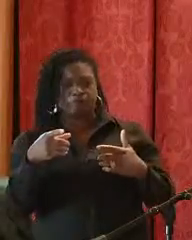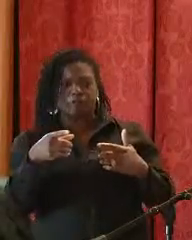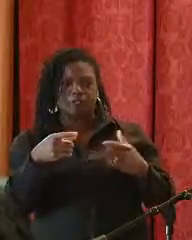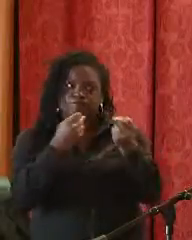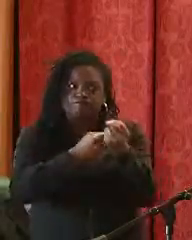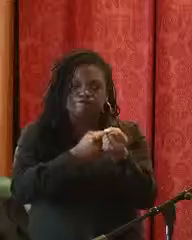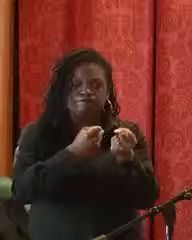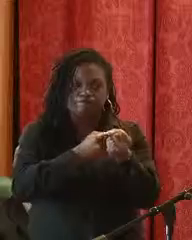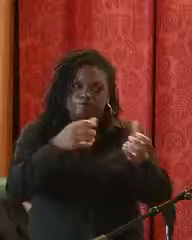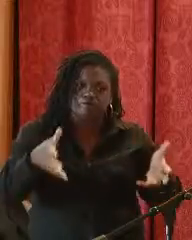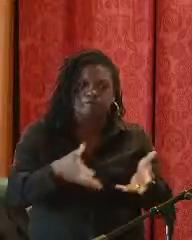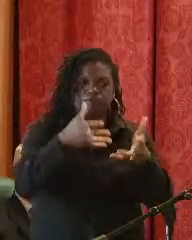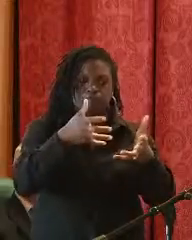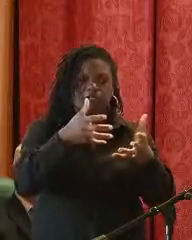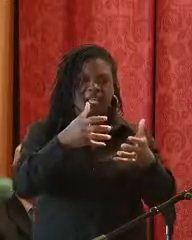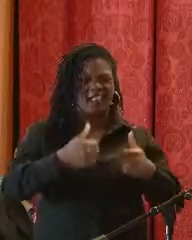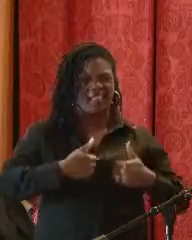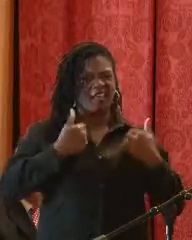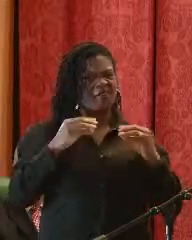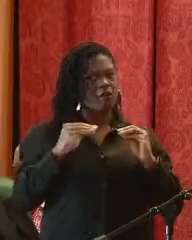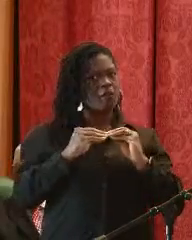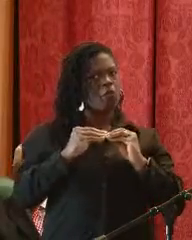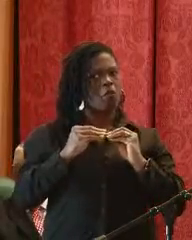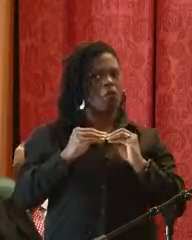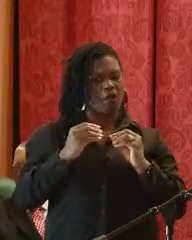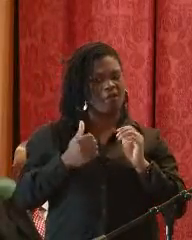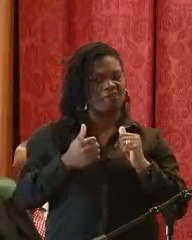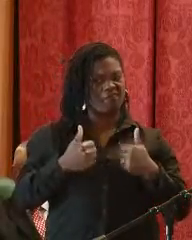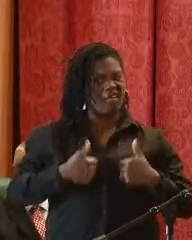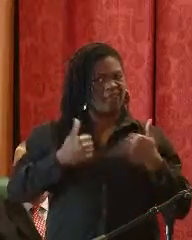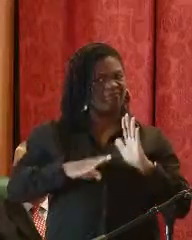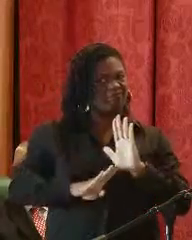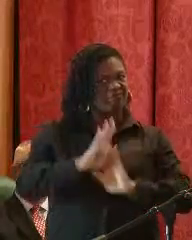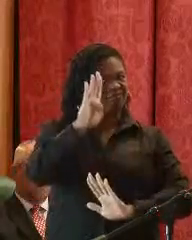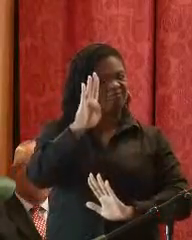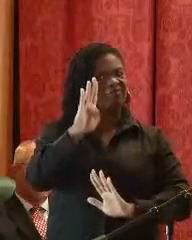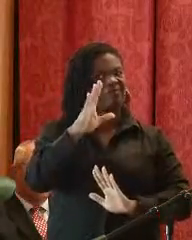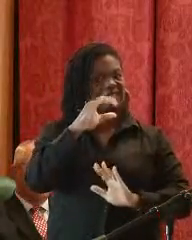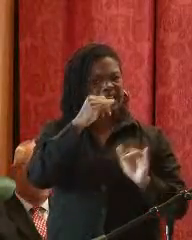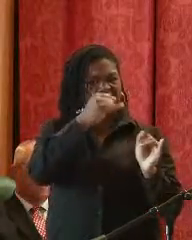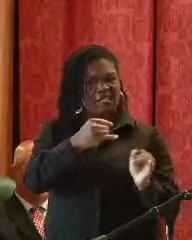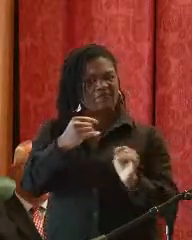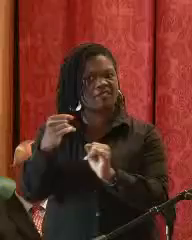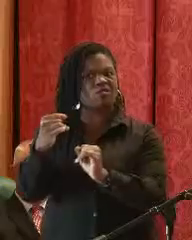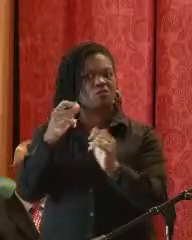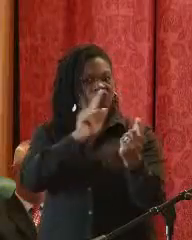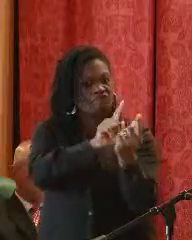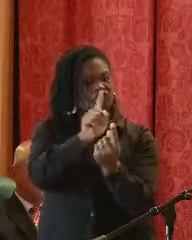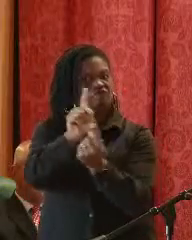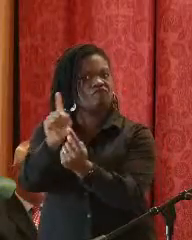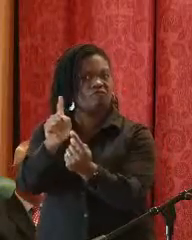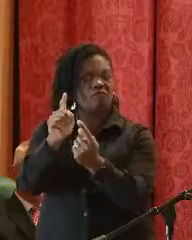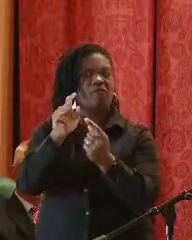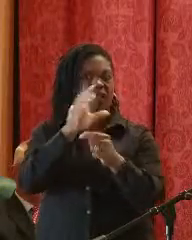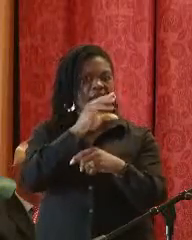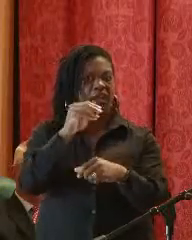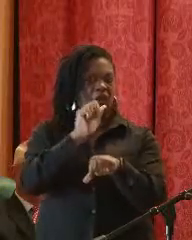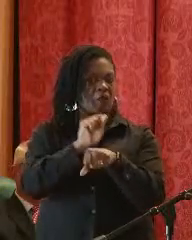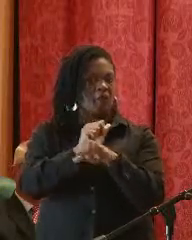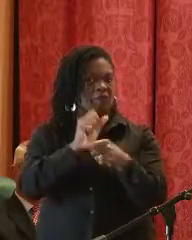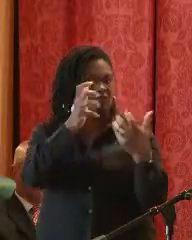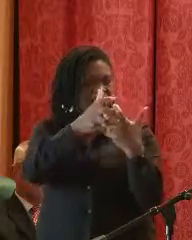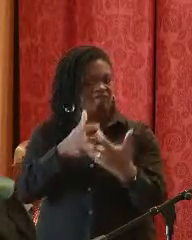support self-determination and individual development. Now, I would like to welcome